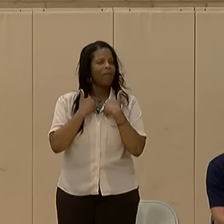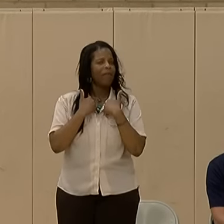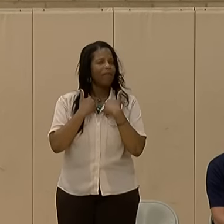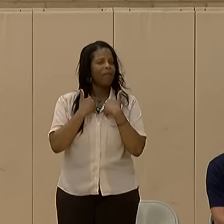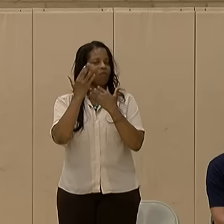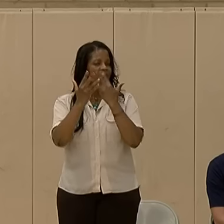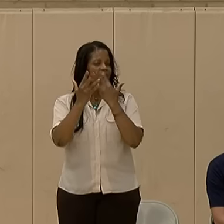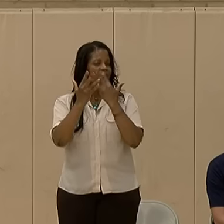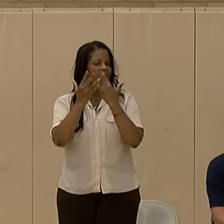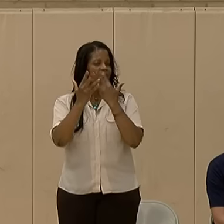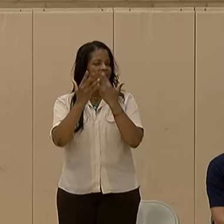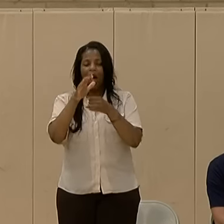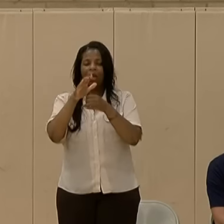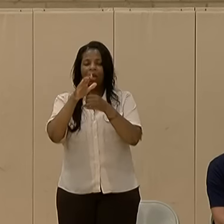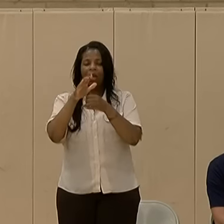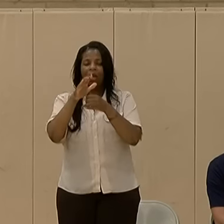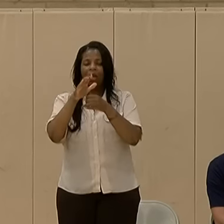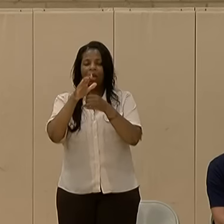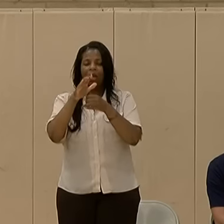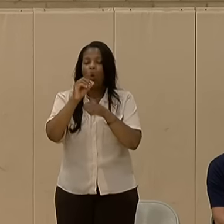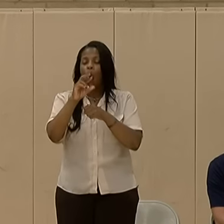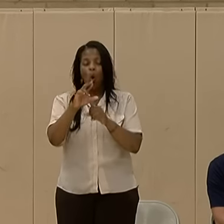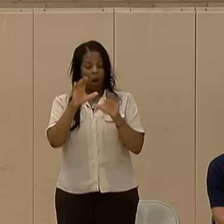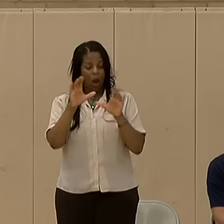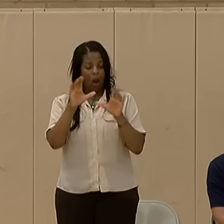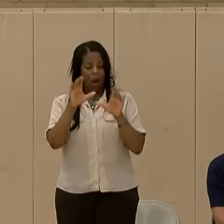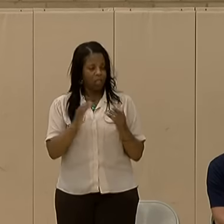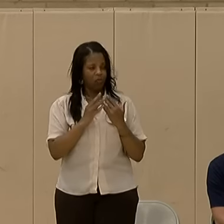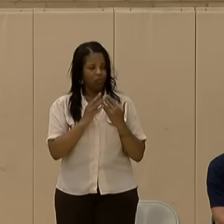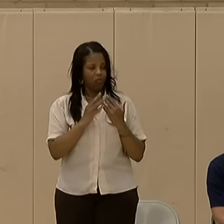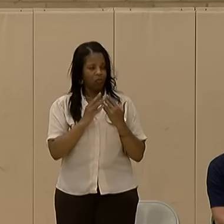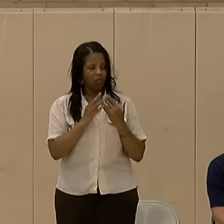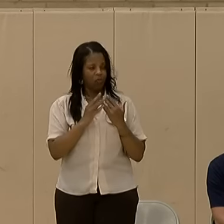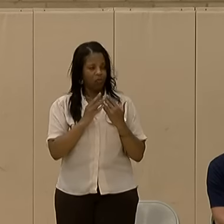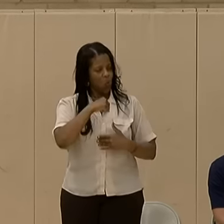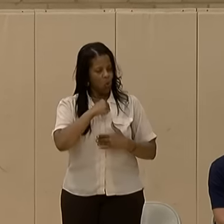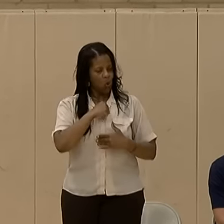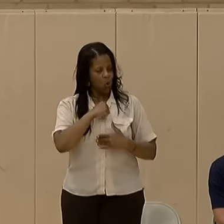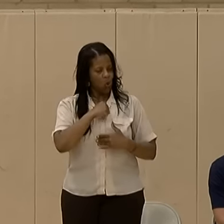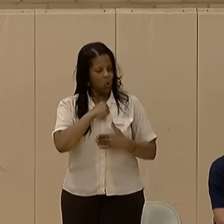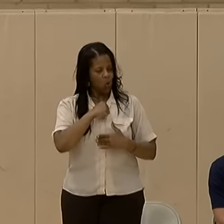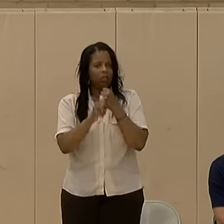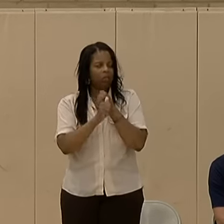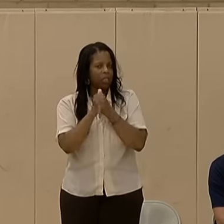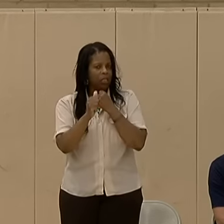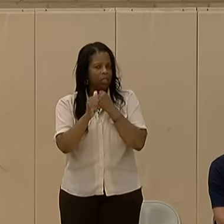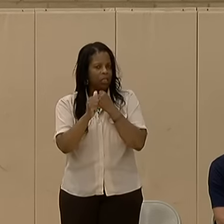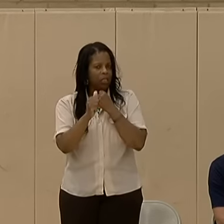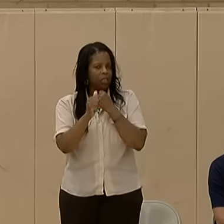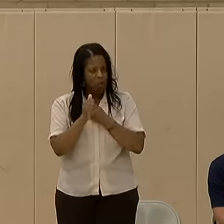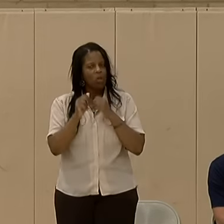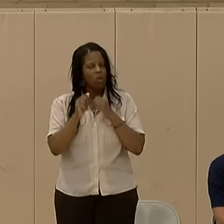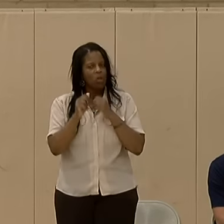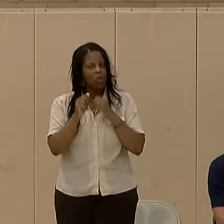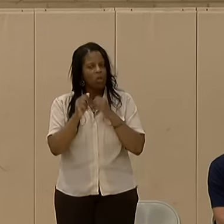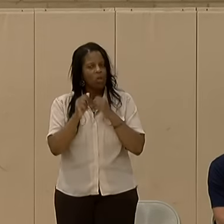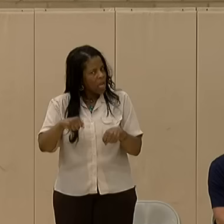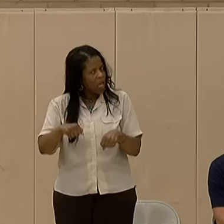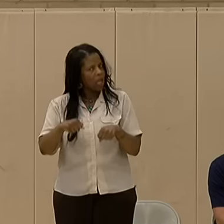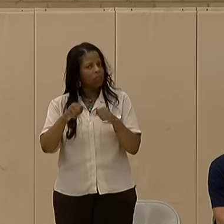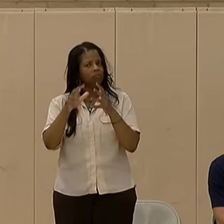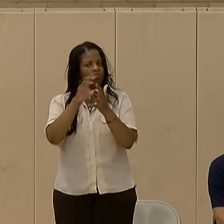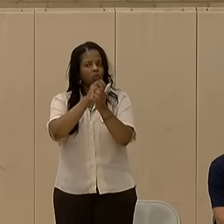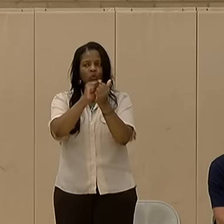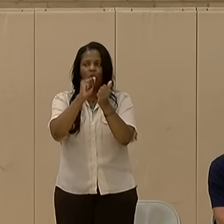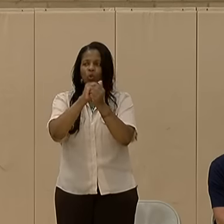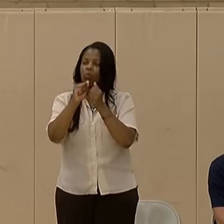flames, we are still in danger of this fire blowing up and moving out and impacting these areas that we have